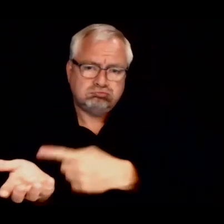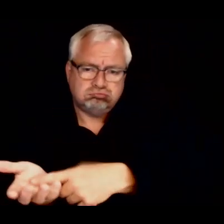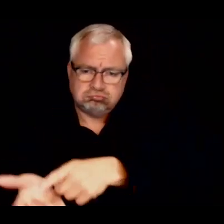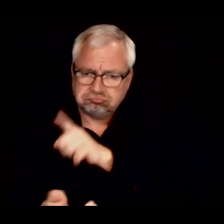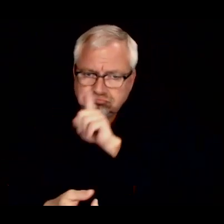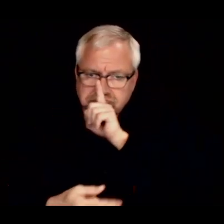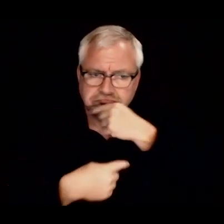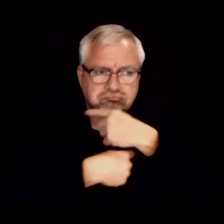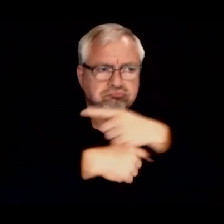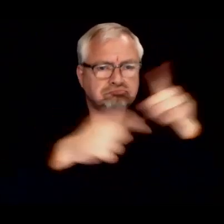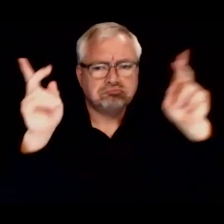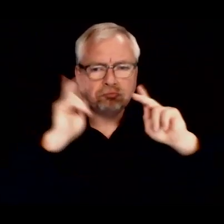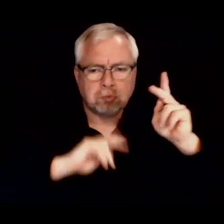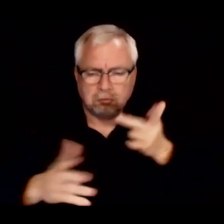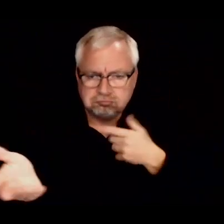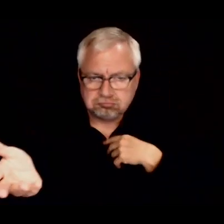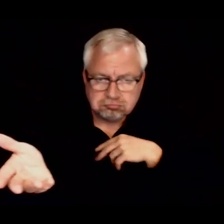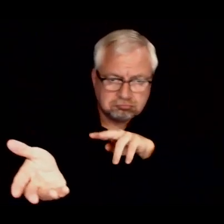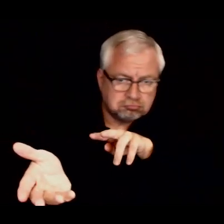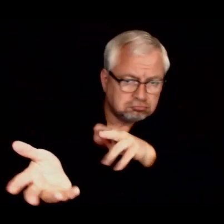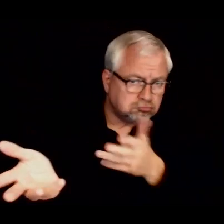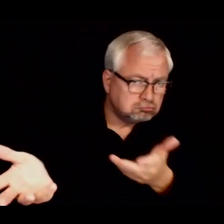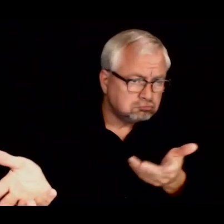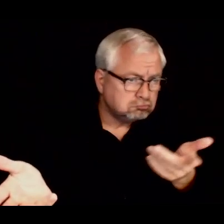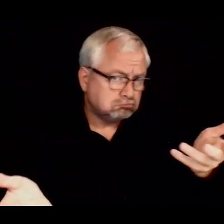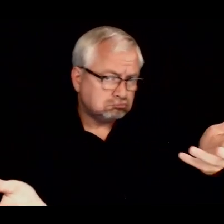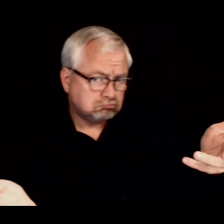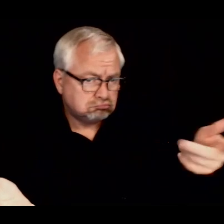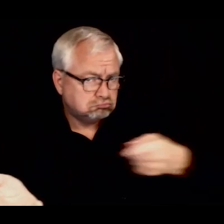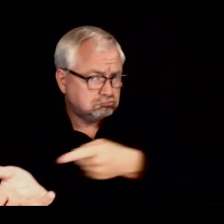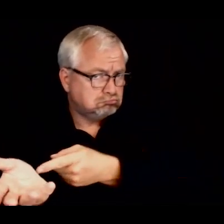the inspections of assisted living facilities not being public?